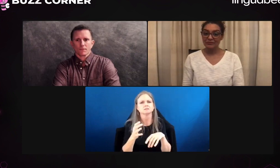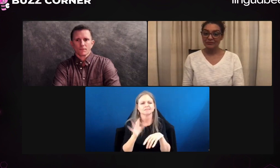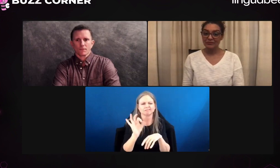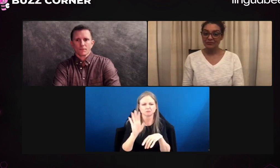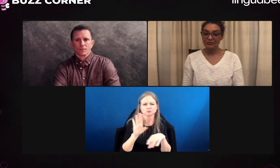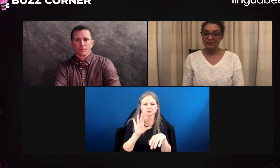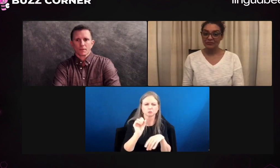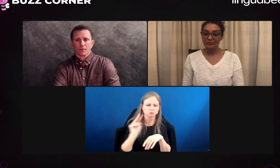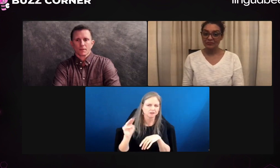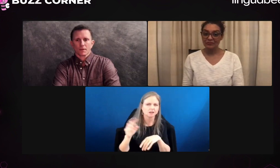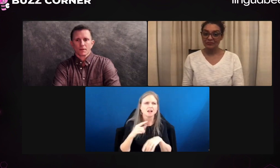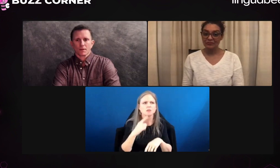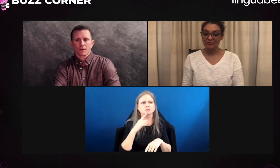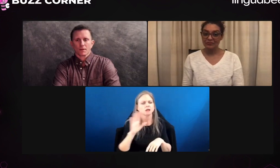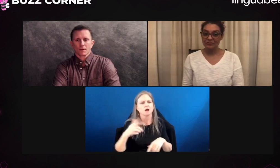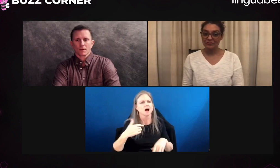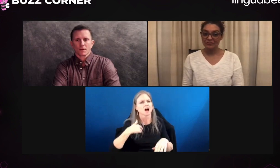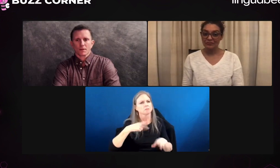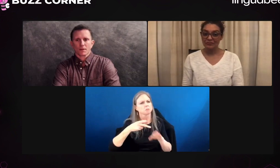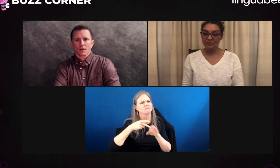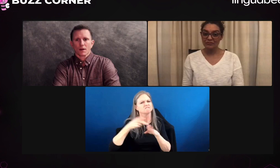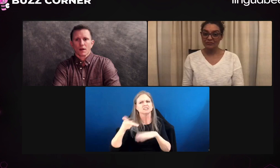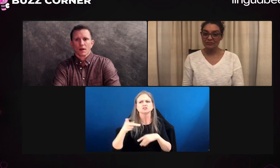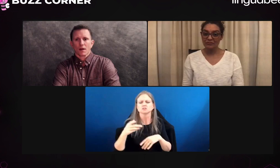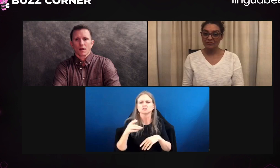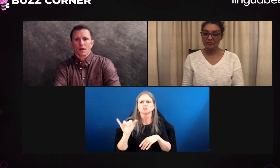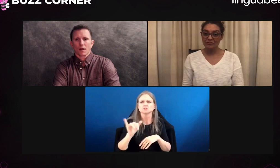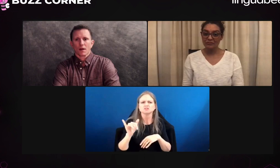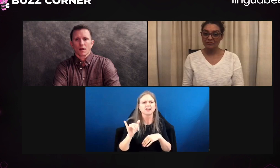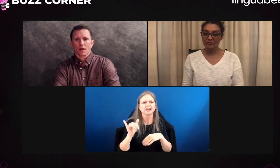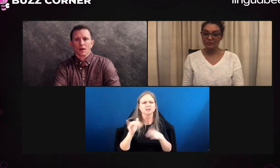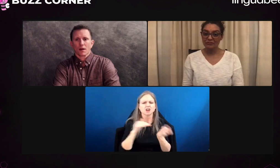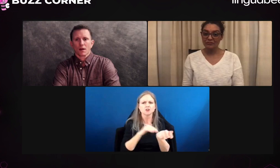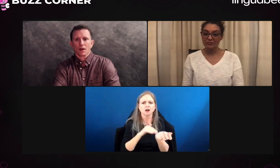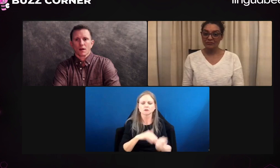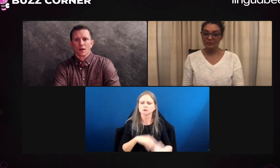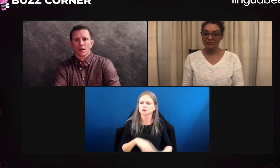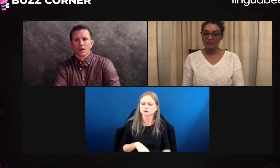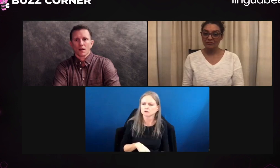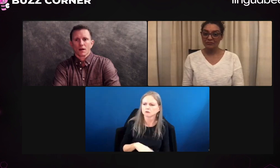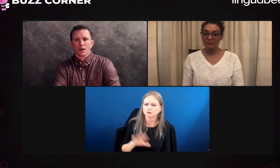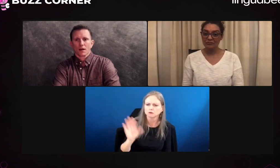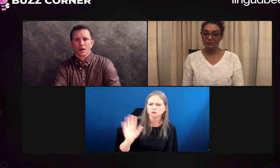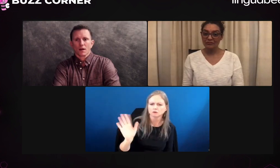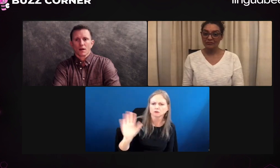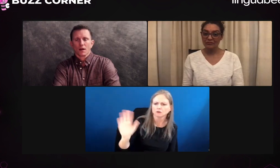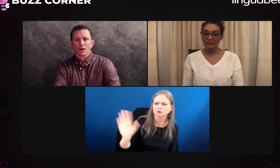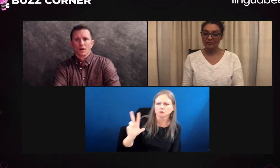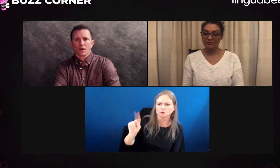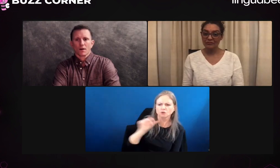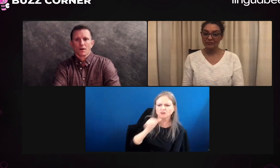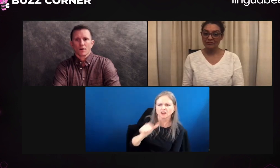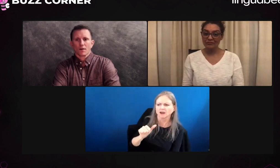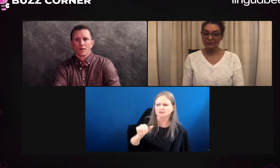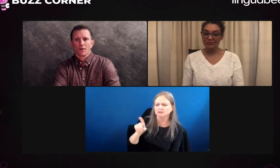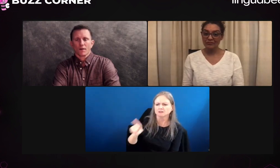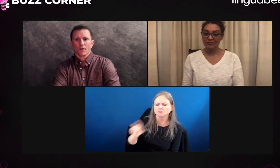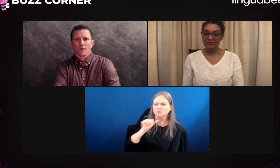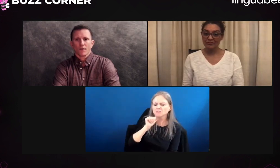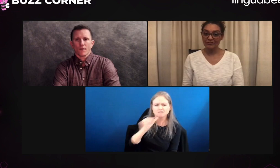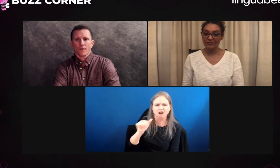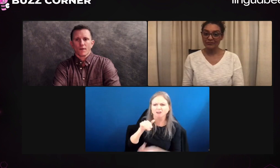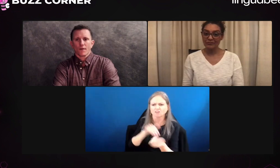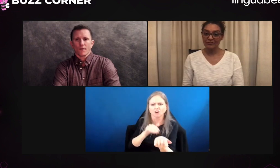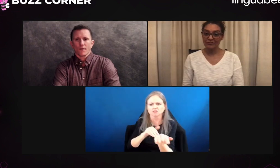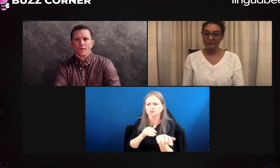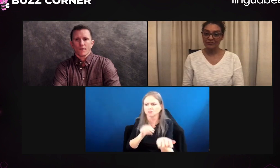many interpreters and interpreting groups, right, on Facebook or social media, people indicate, well, I'm a professional, just like the doctor. And